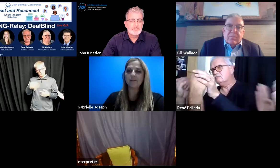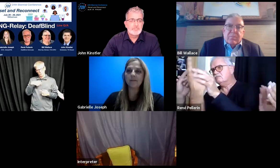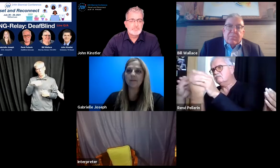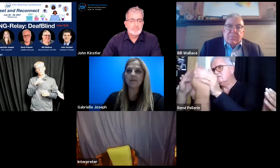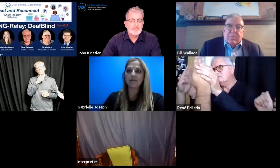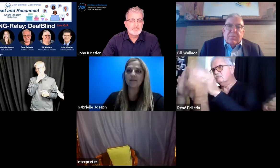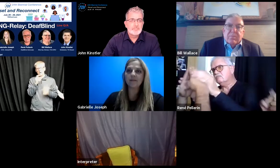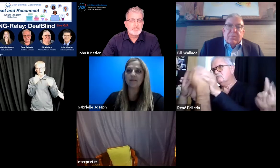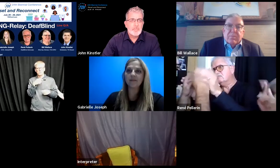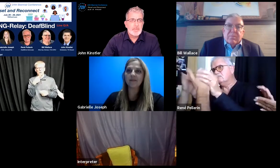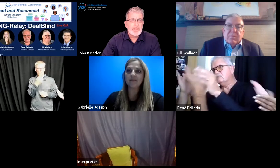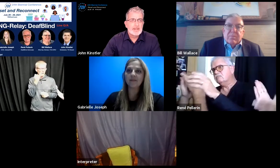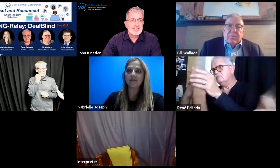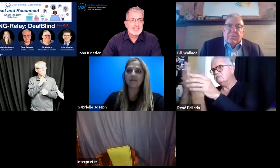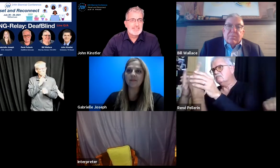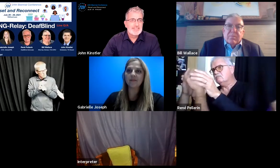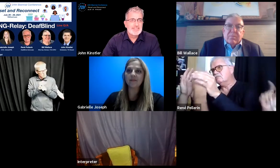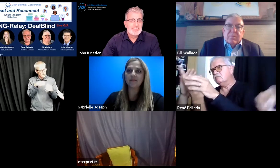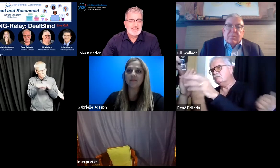accessibility today.